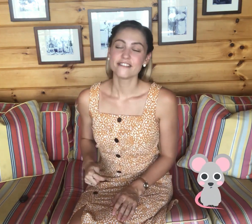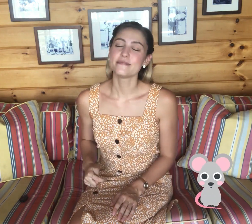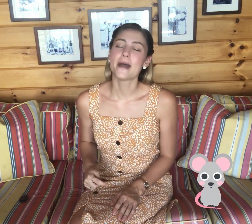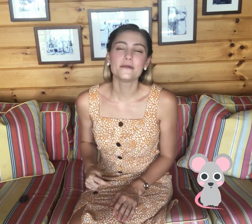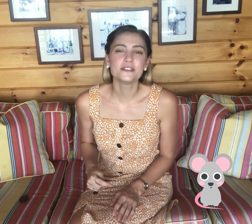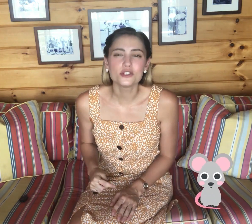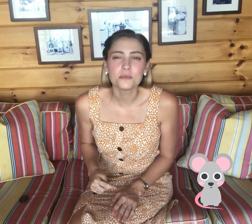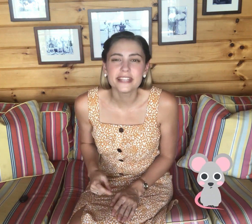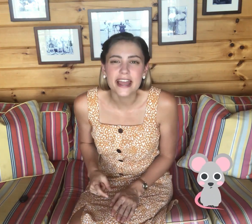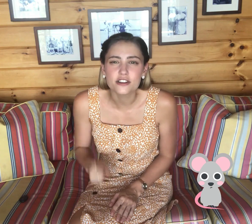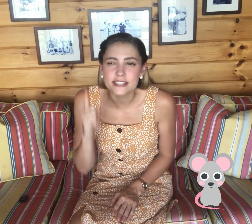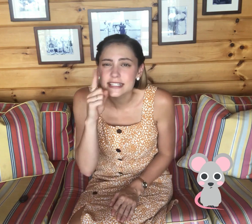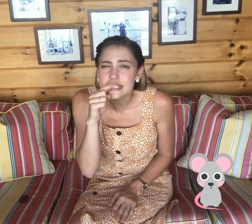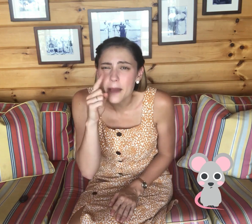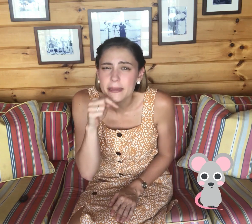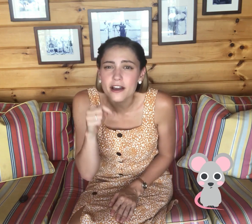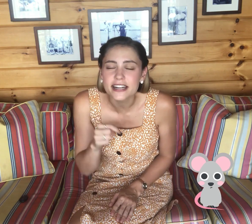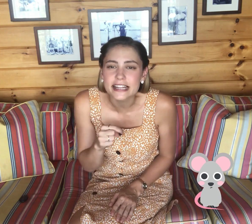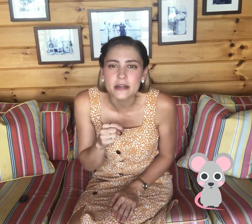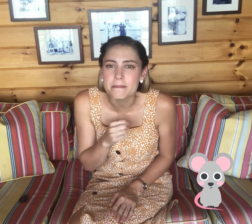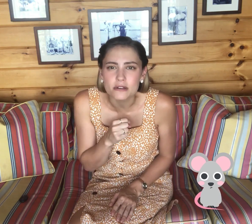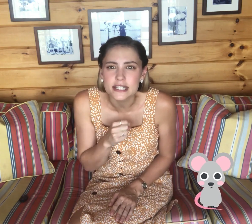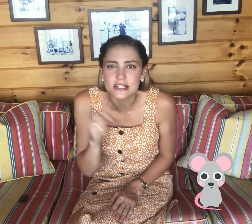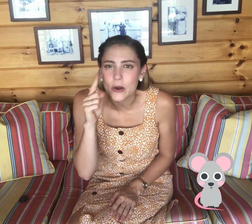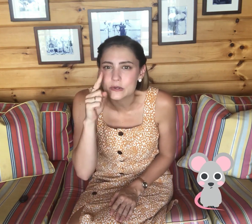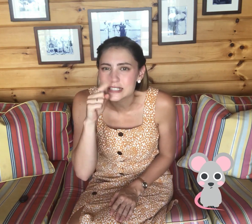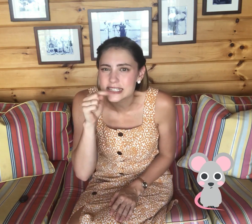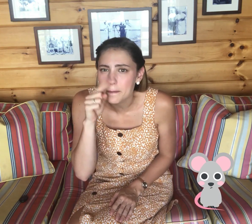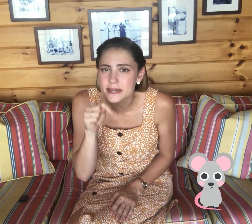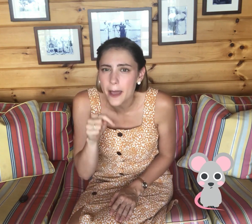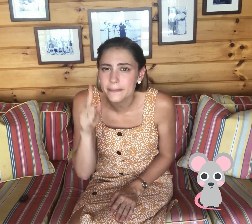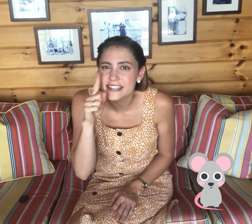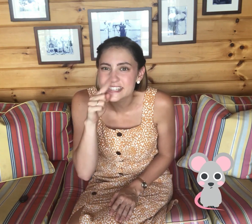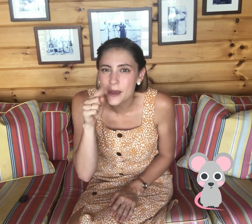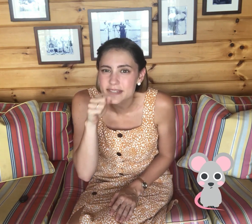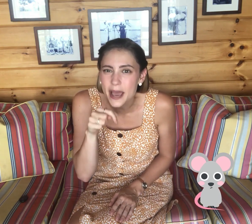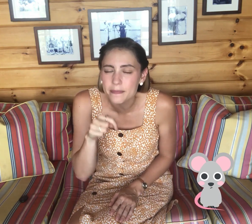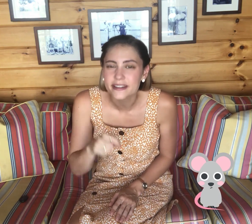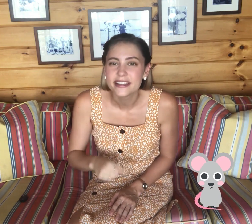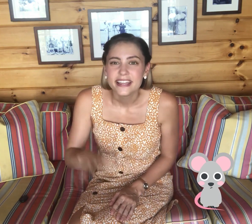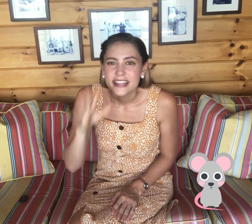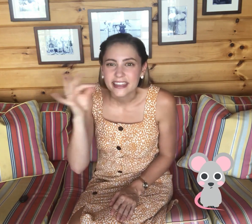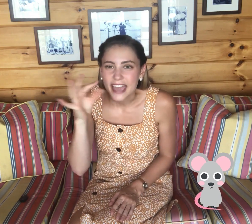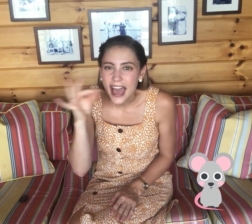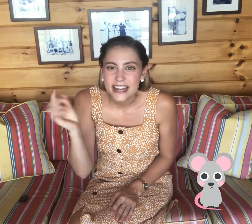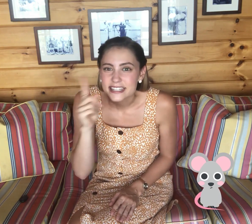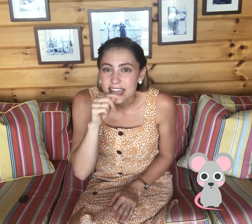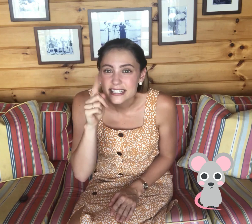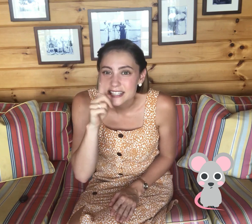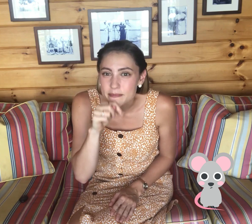Now, the dog takes the cat. For cat, you're gonna take your pointer